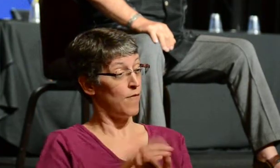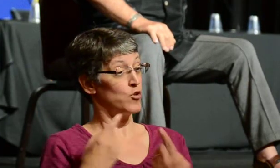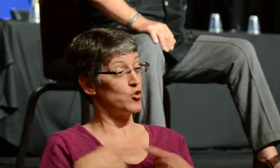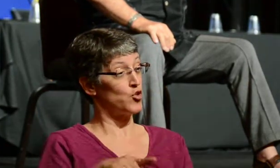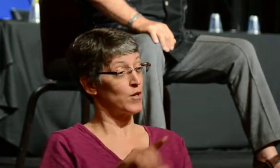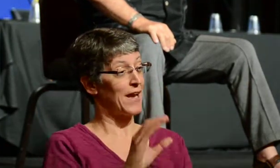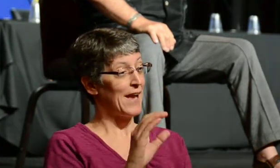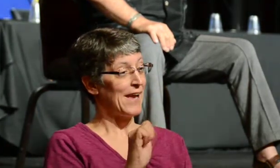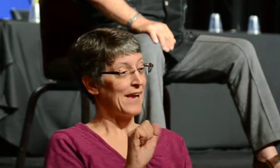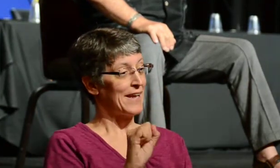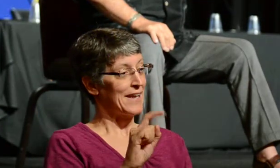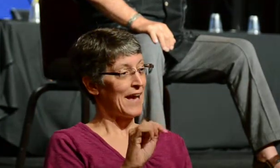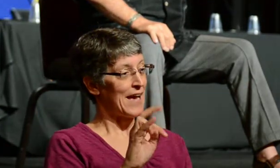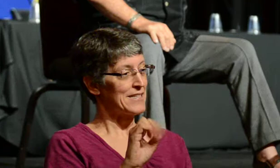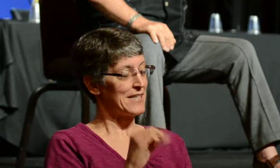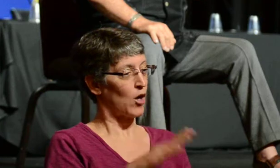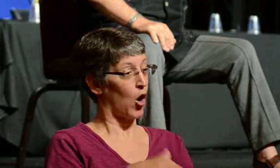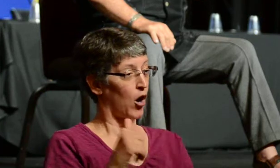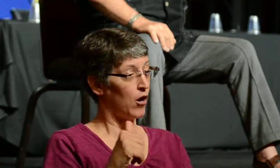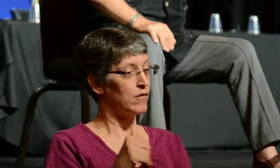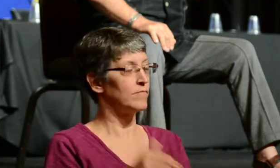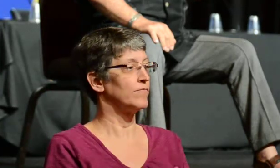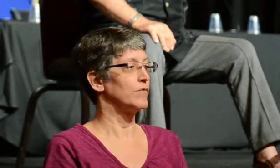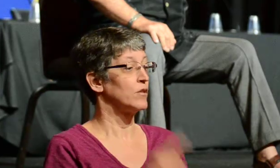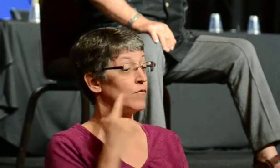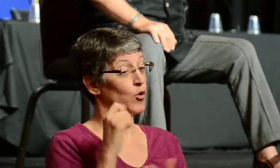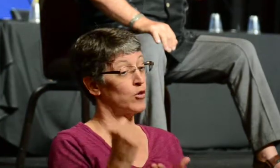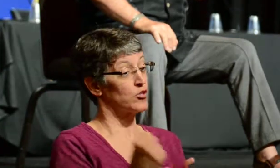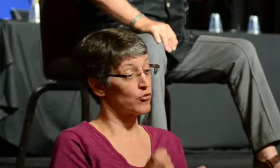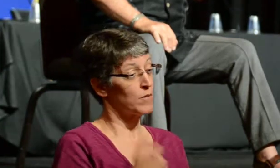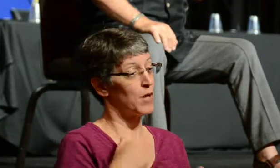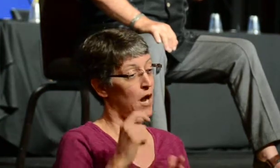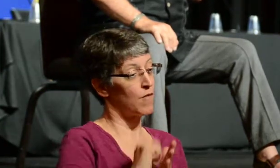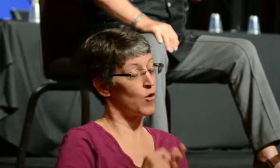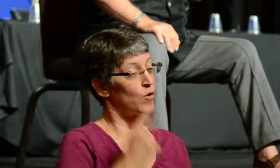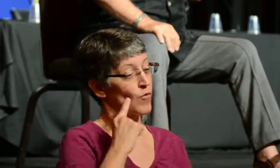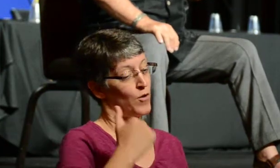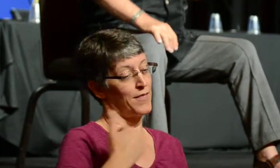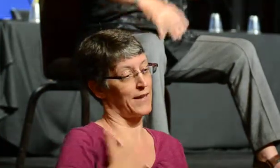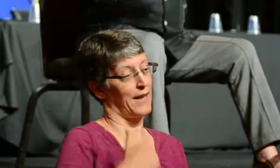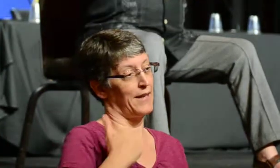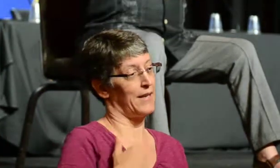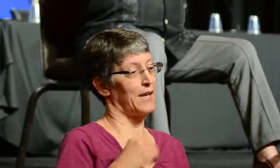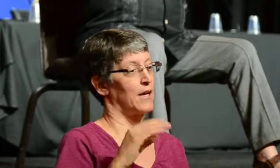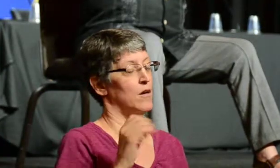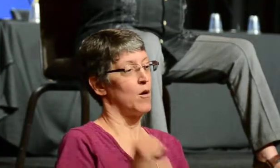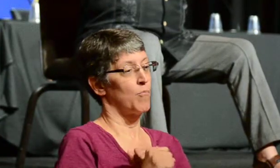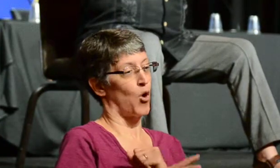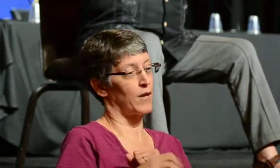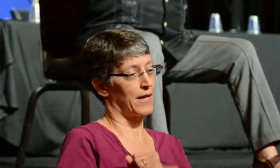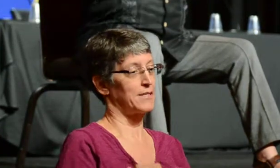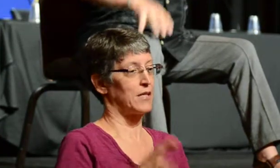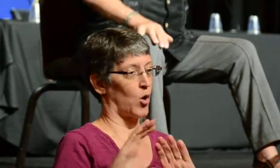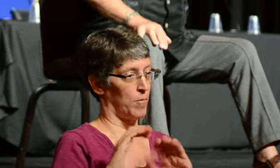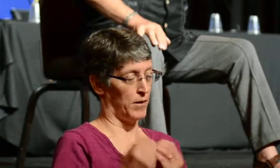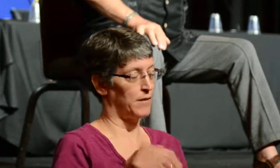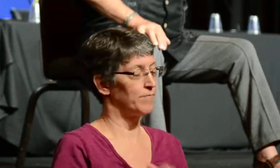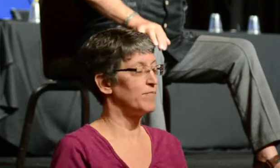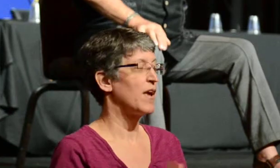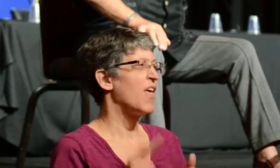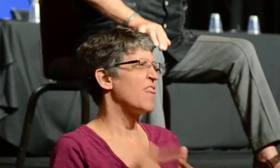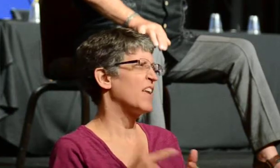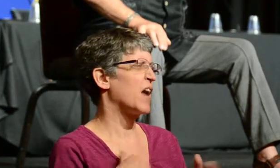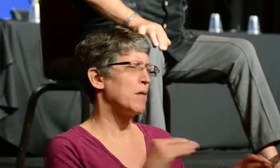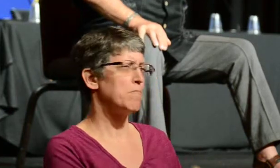call in a script that I had written for the Canadian Broadcasting Corporation. Then I moved to New York